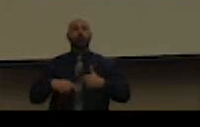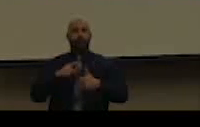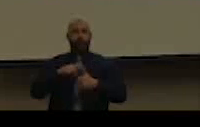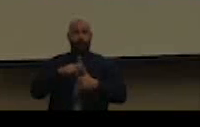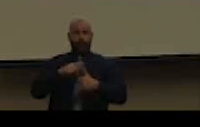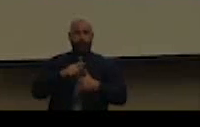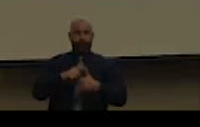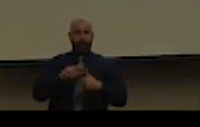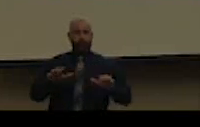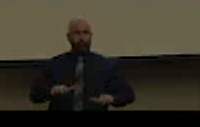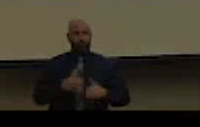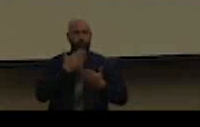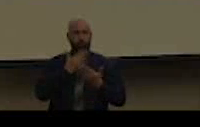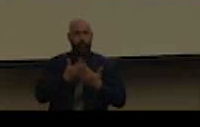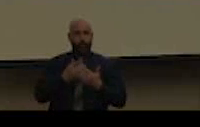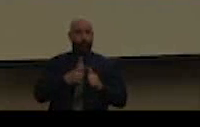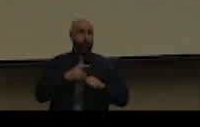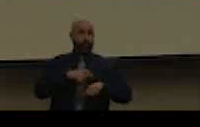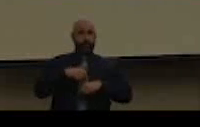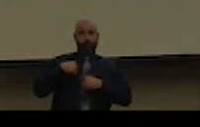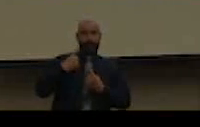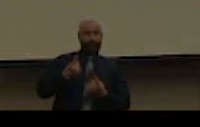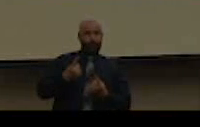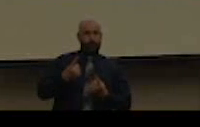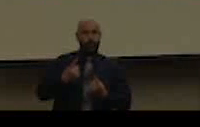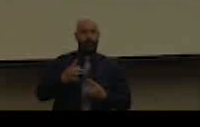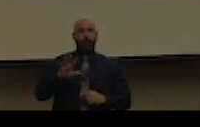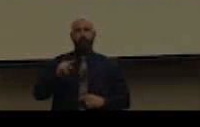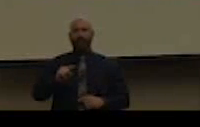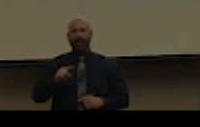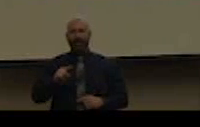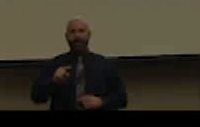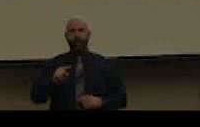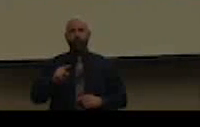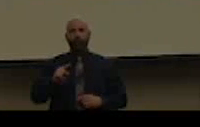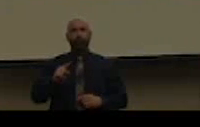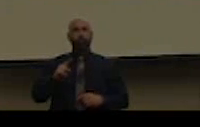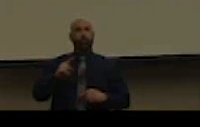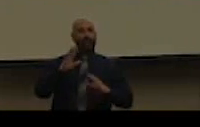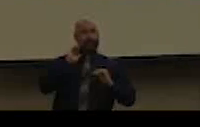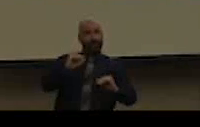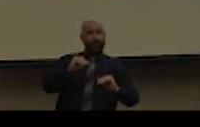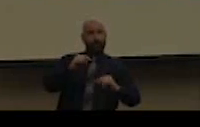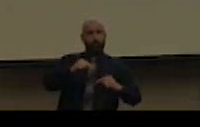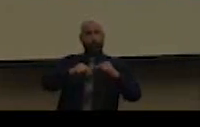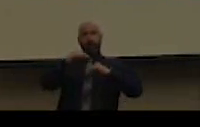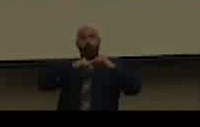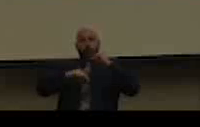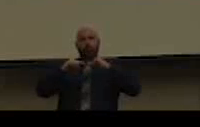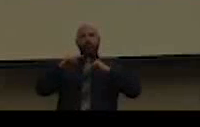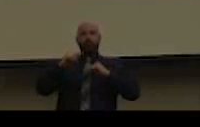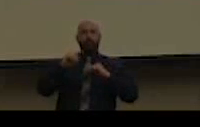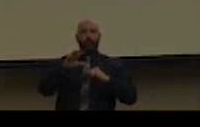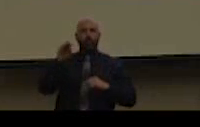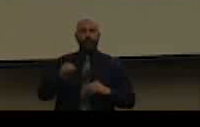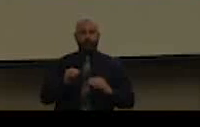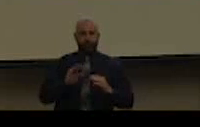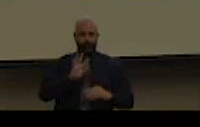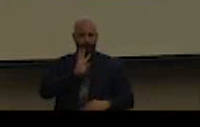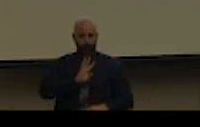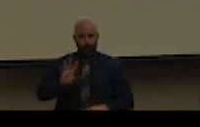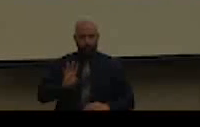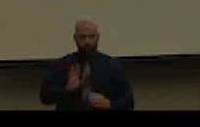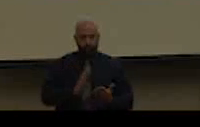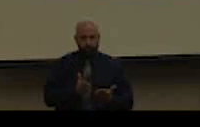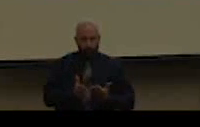to go backwards on the percentage of four-year-olds served, in part because we had a federal grant, and in part